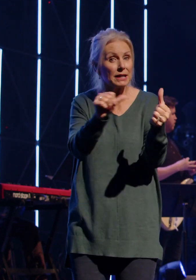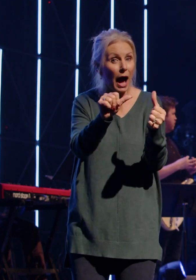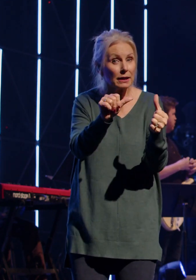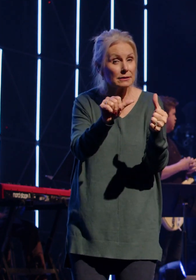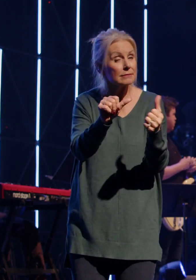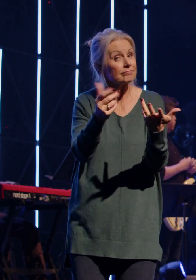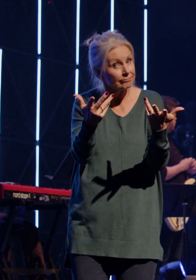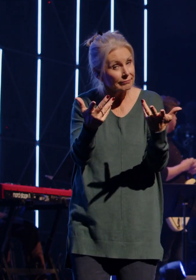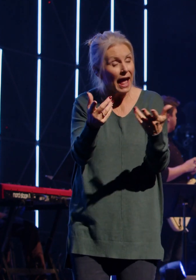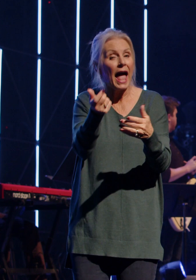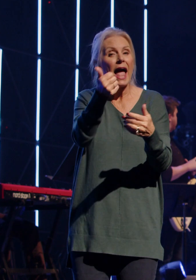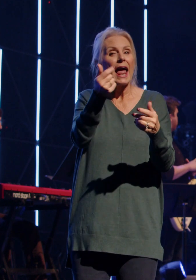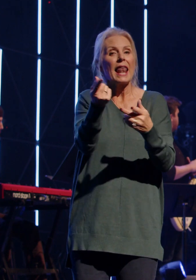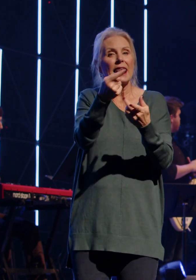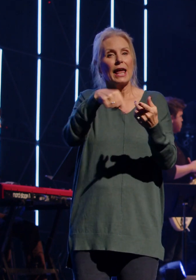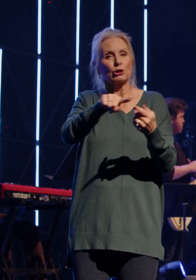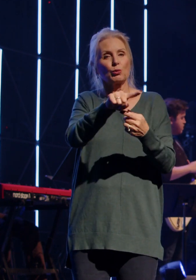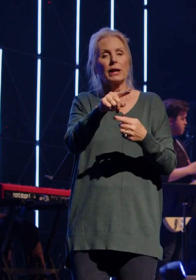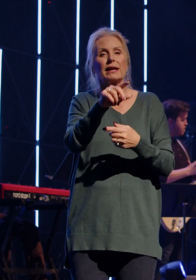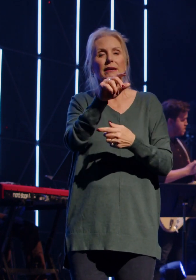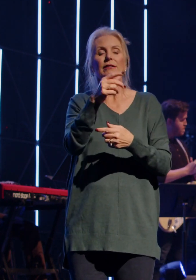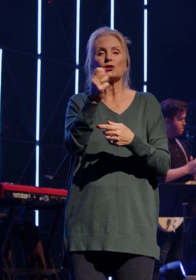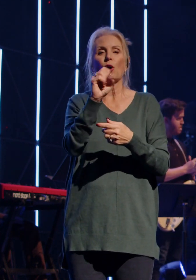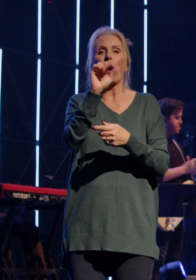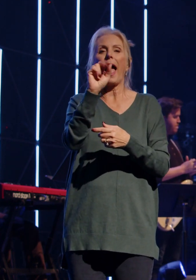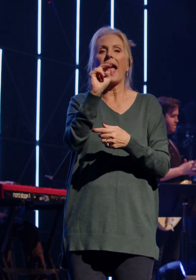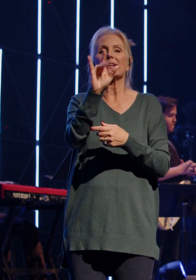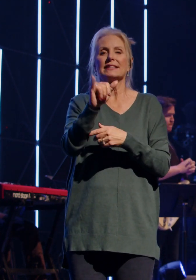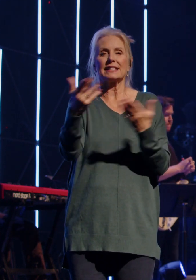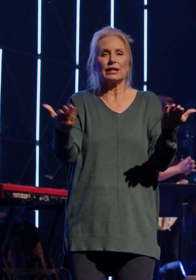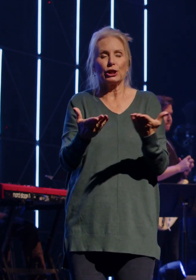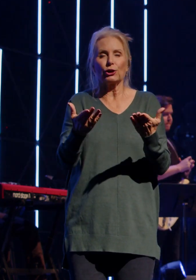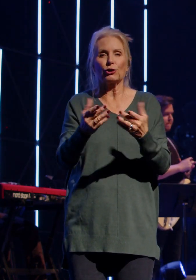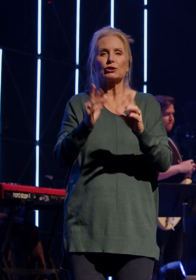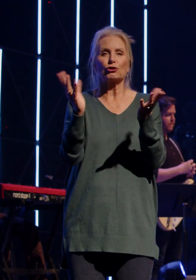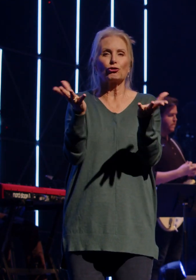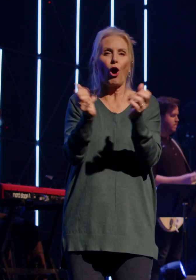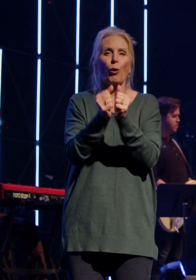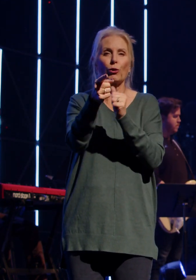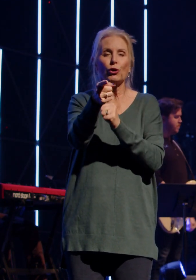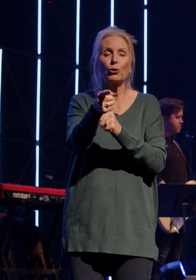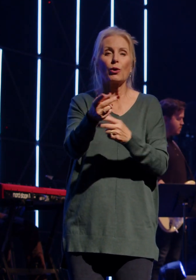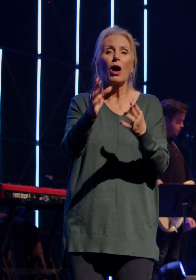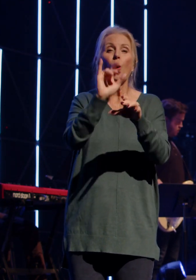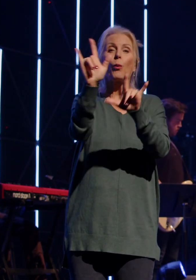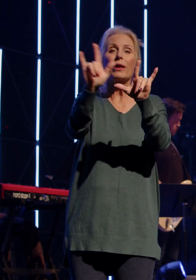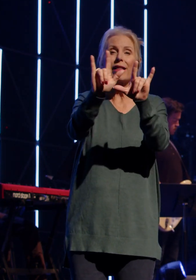have Andy Jebo over here that you can talk with. We love you guys. Hope you have a good one. We'll see y'all next week.